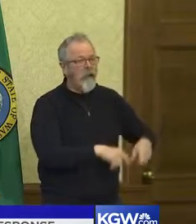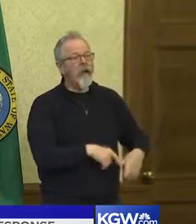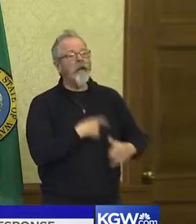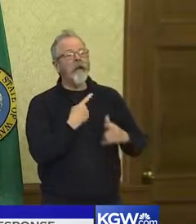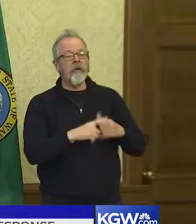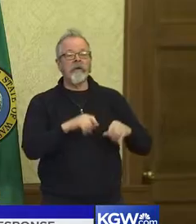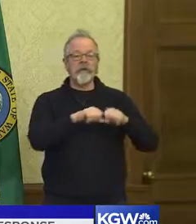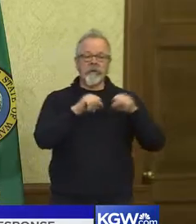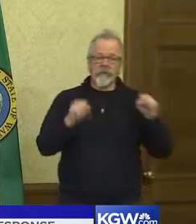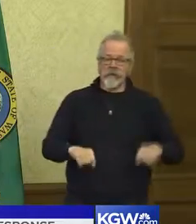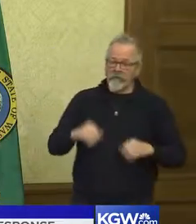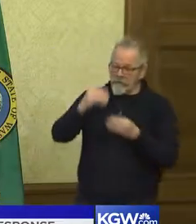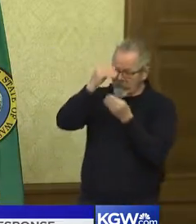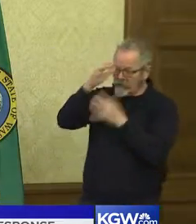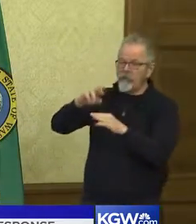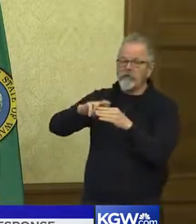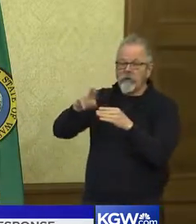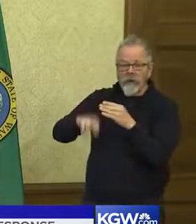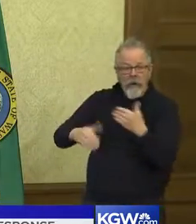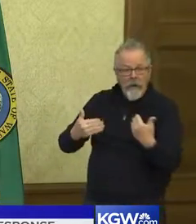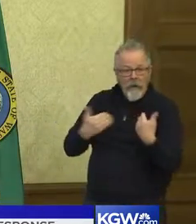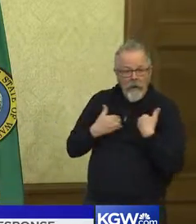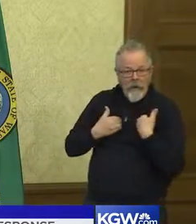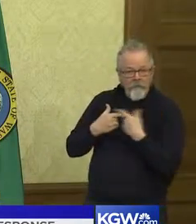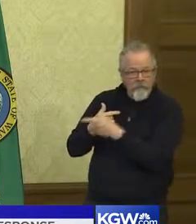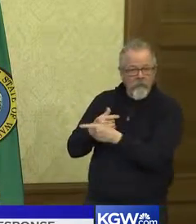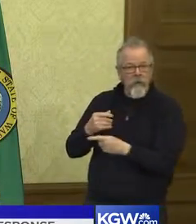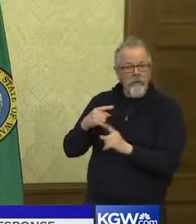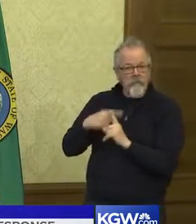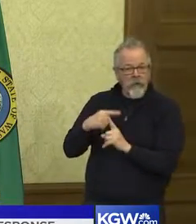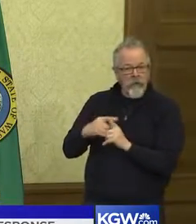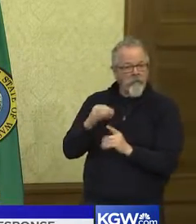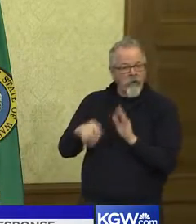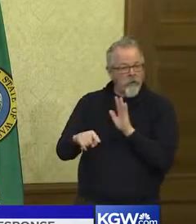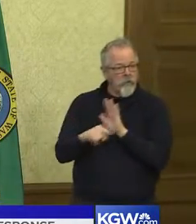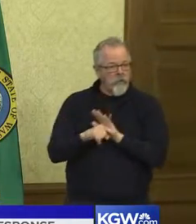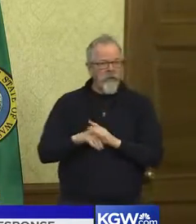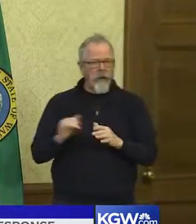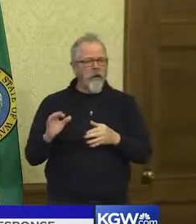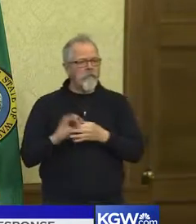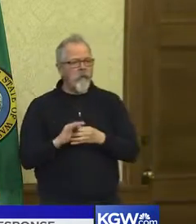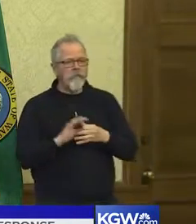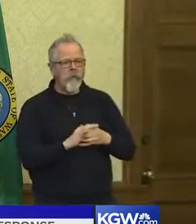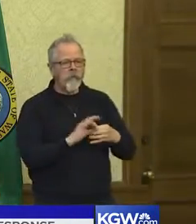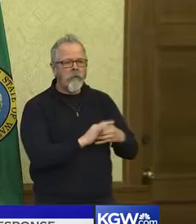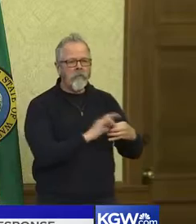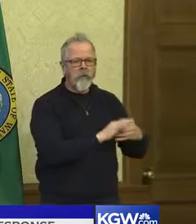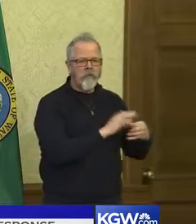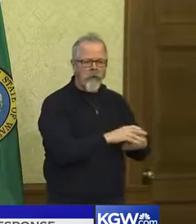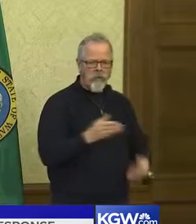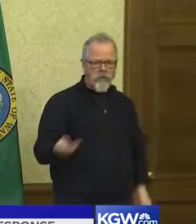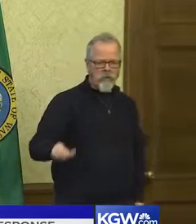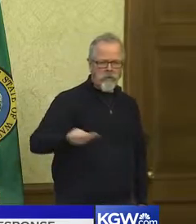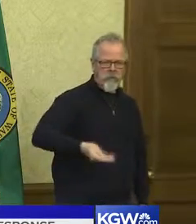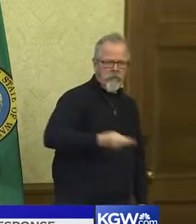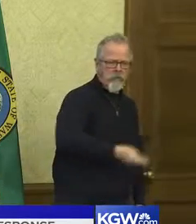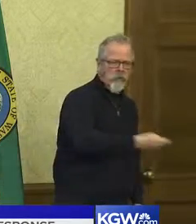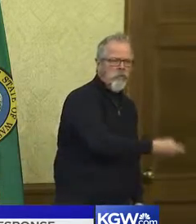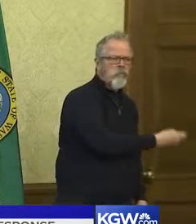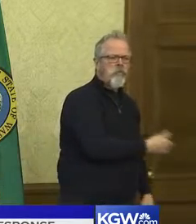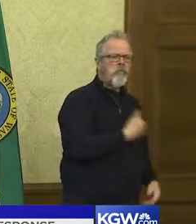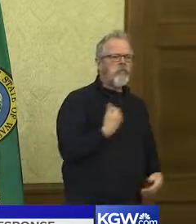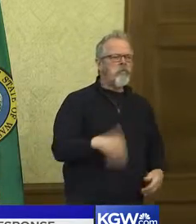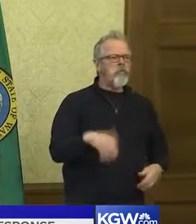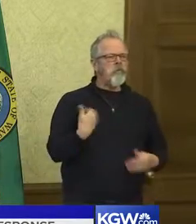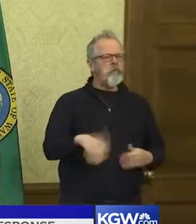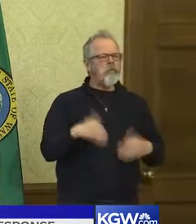to be operating. And right now we have excess capacity to analyze them, but we don't have enough actually way to get the samples to